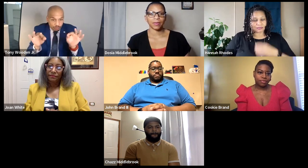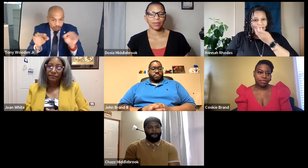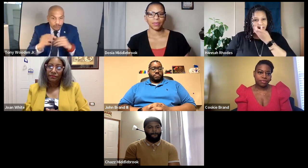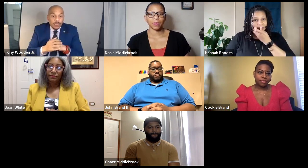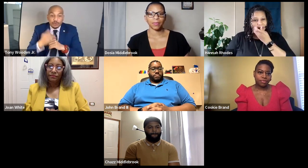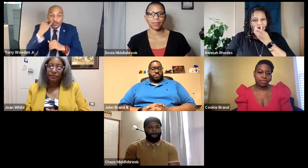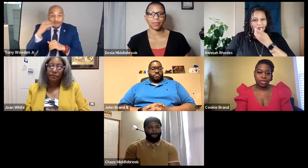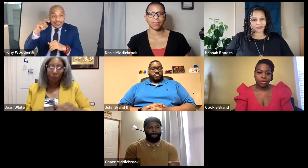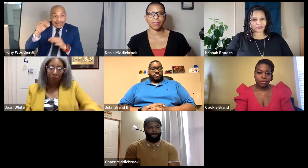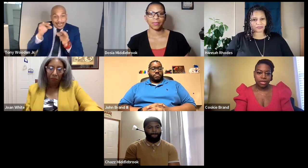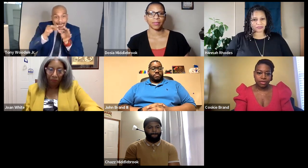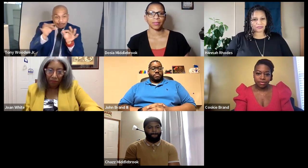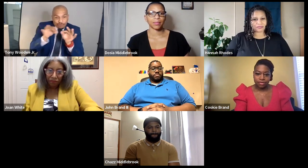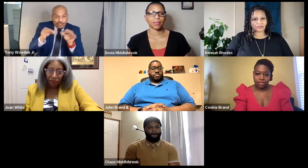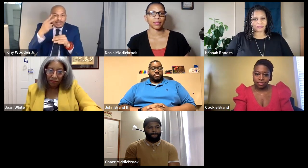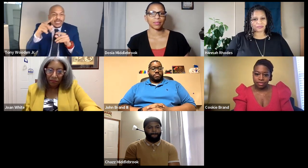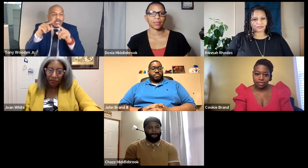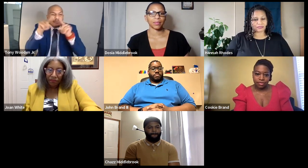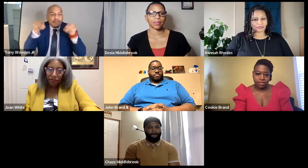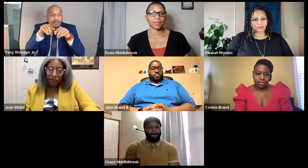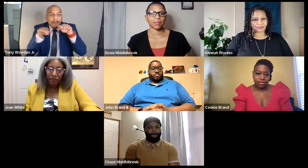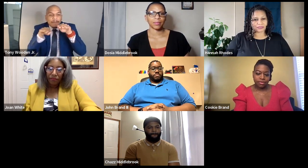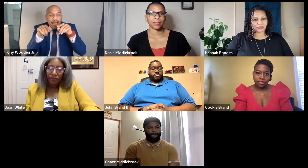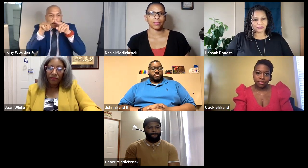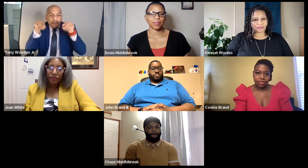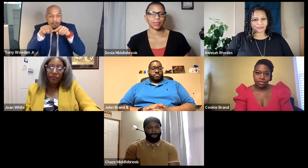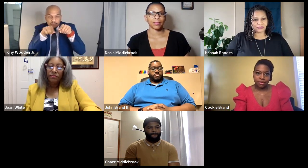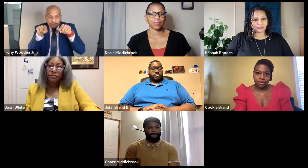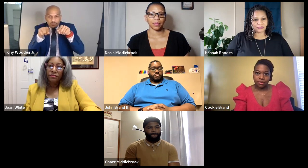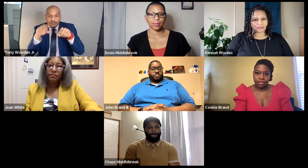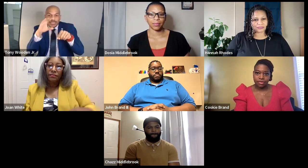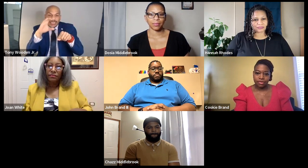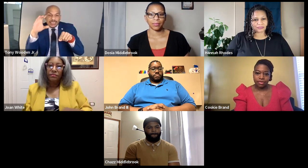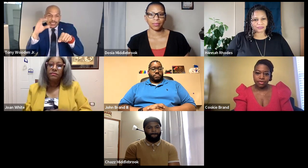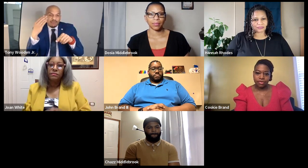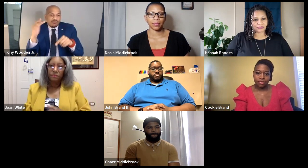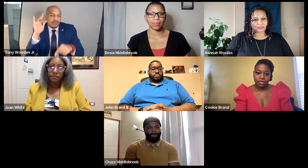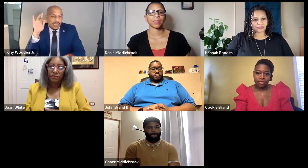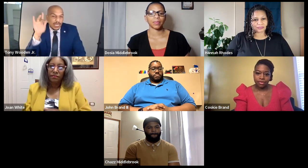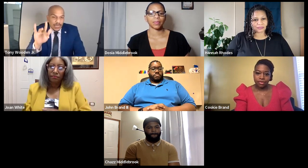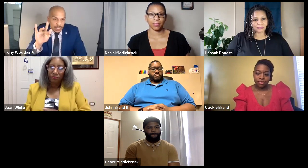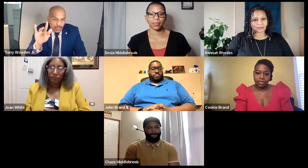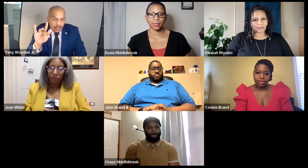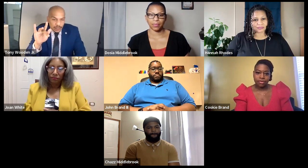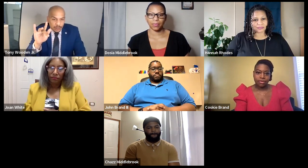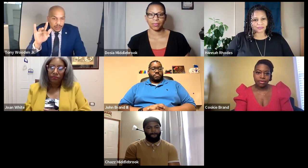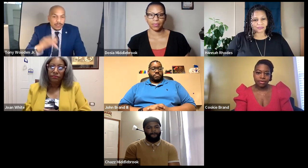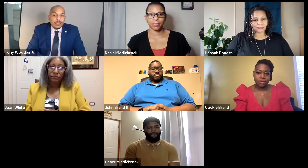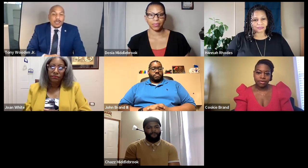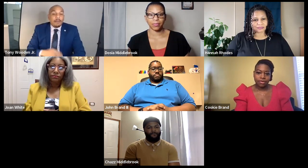We also have a cart service here, and if you need captioning, you should see a box at the bottom that's labeled CC.